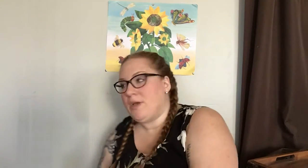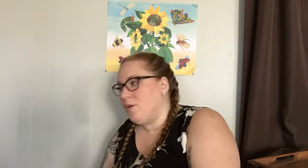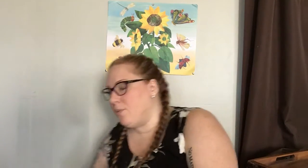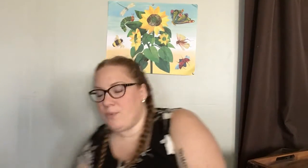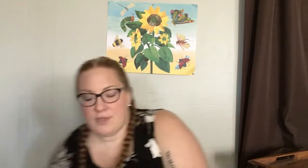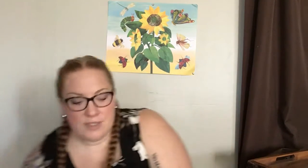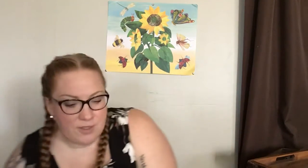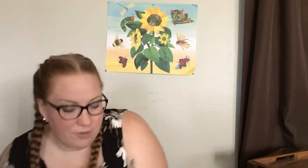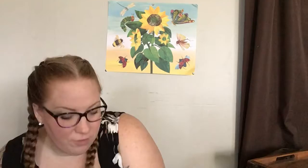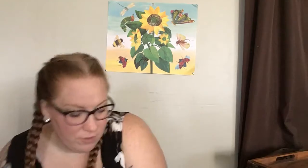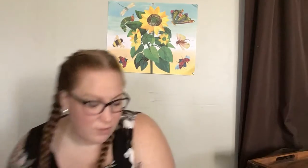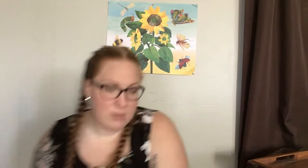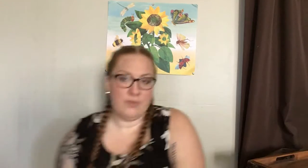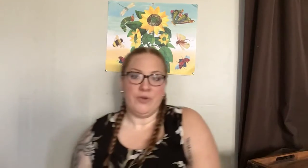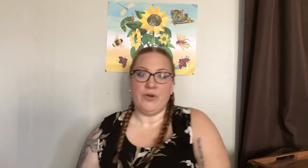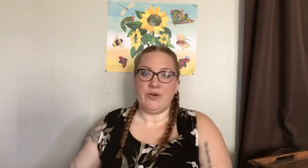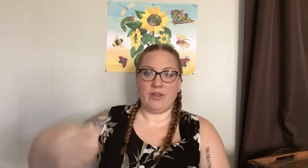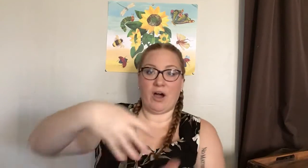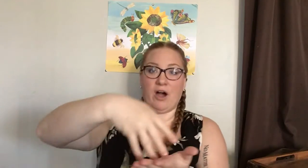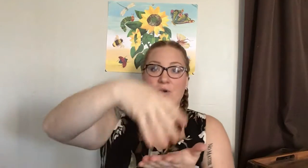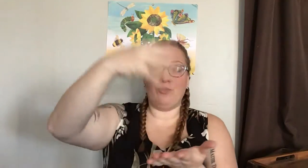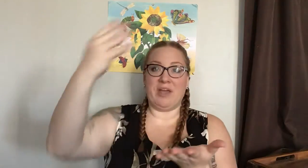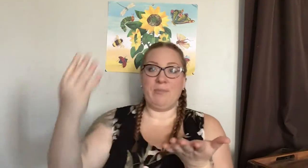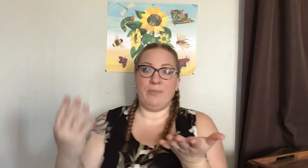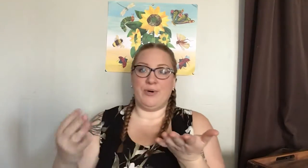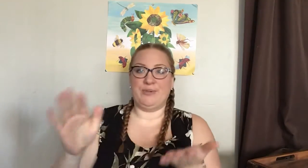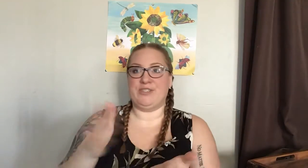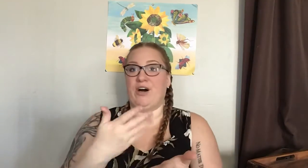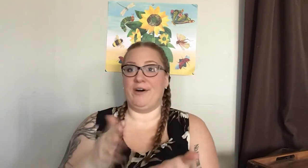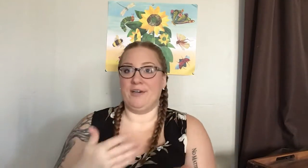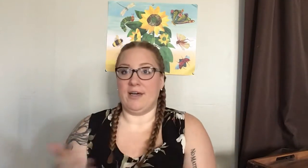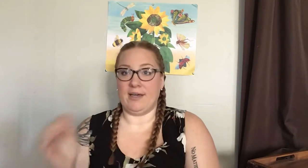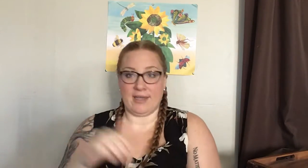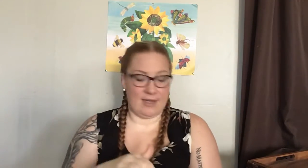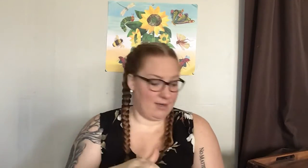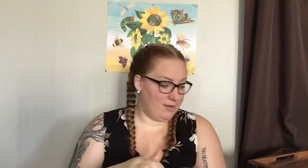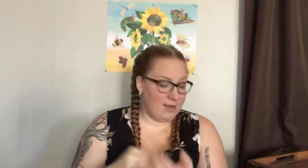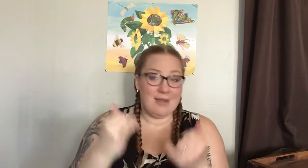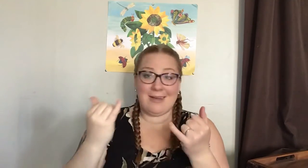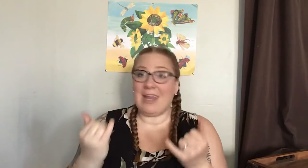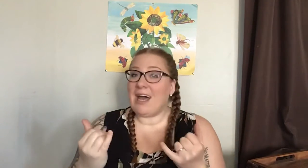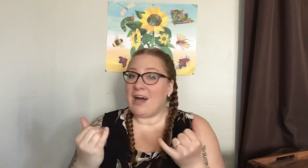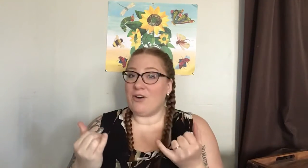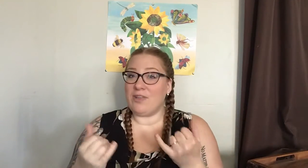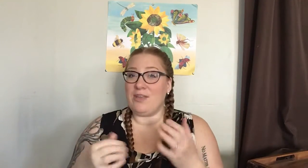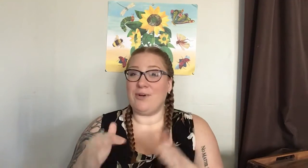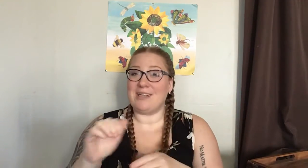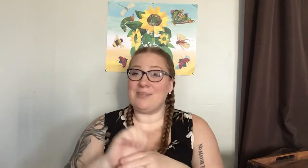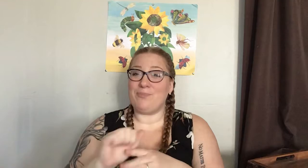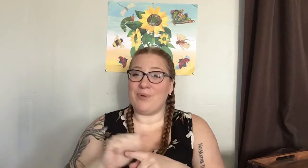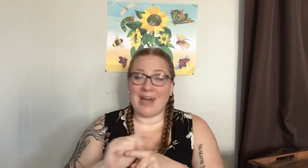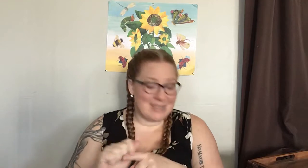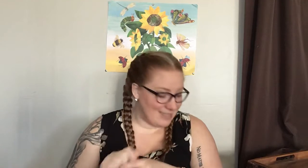we would do our rainbow song again. Now that you got to